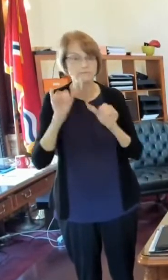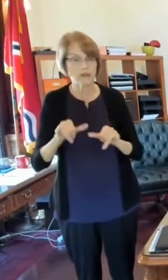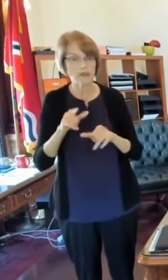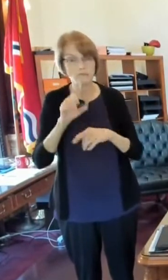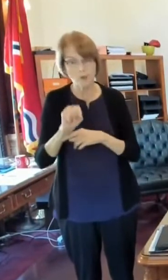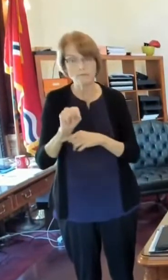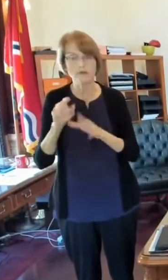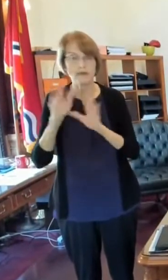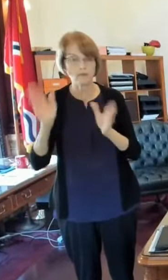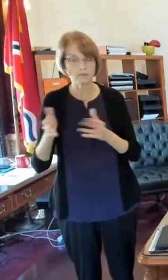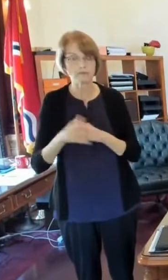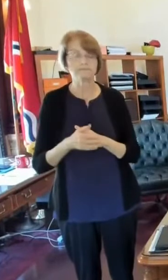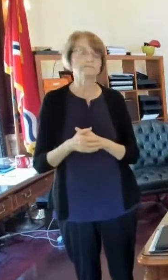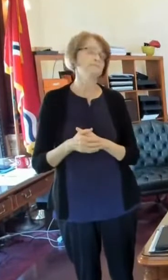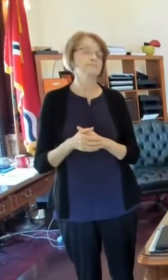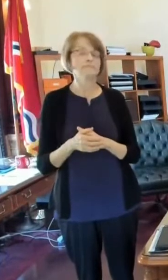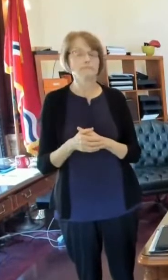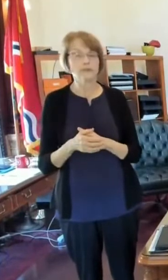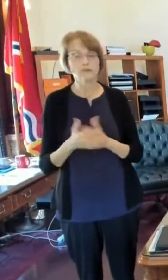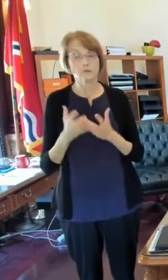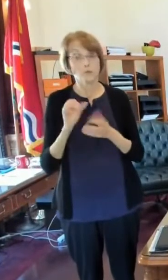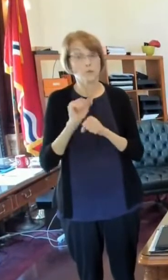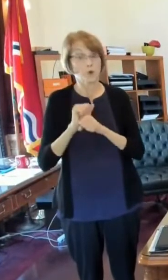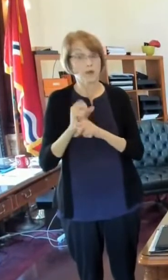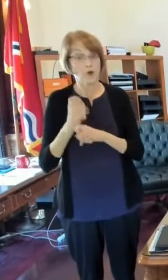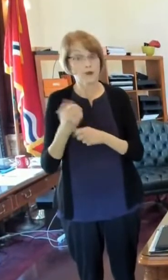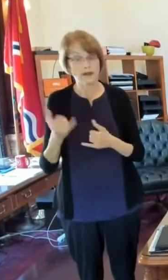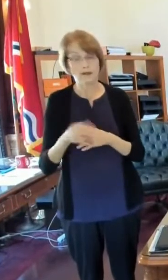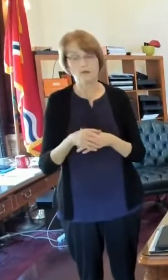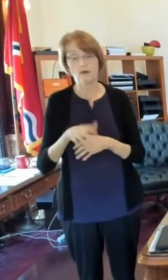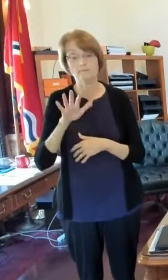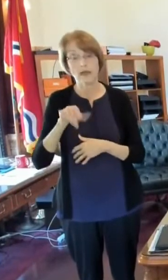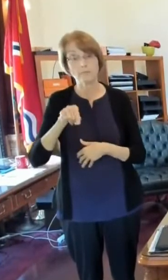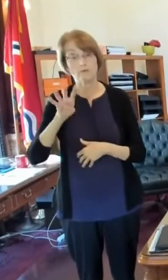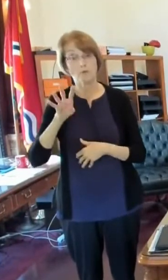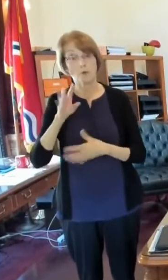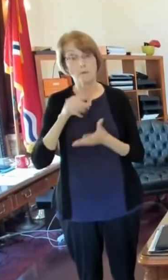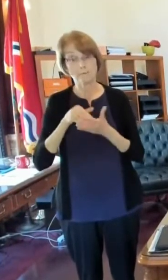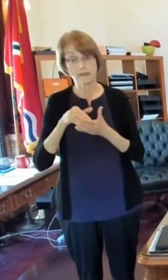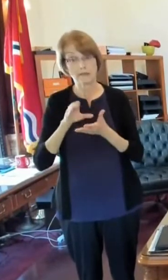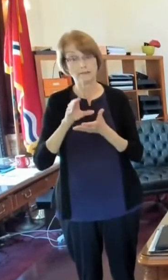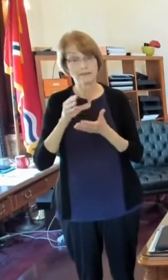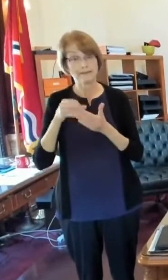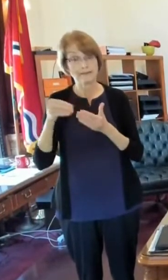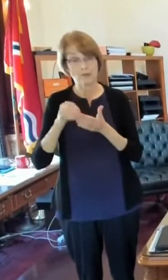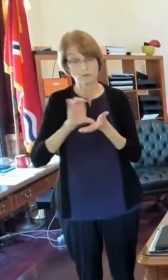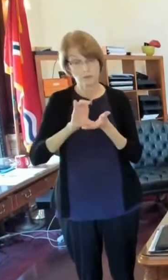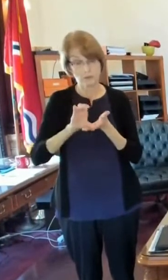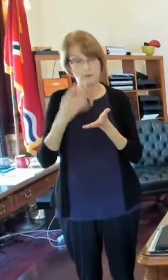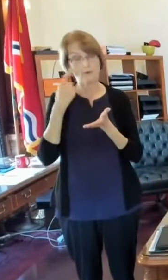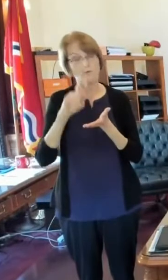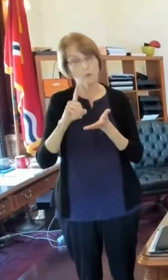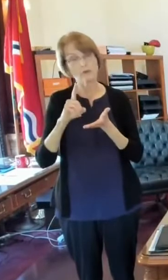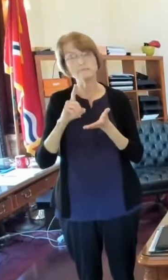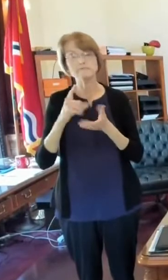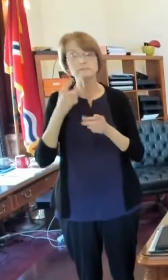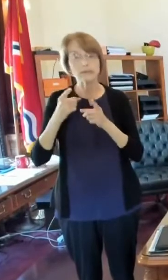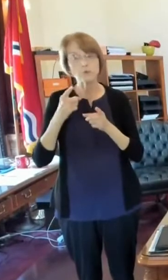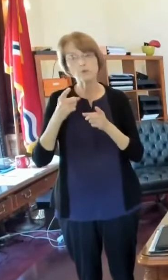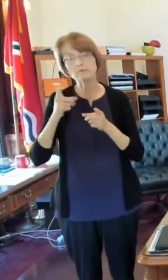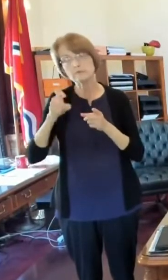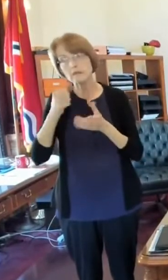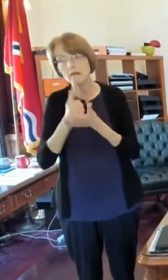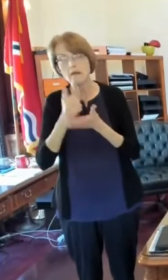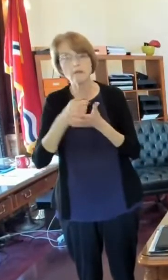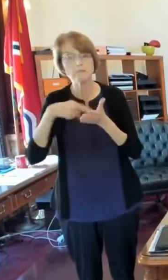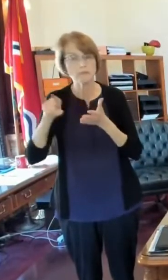we're working very hard on that right now. We allocated $5.4 million to assist with that mortgage and rental assistance. And I'm sure